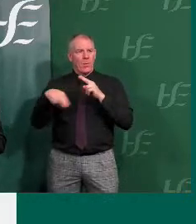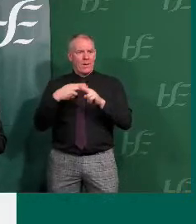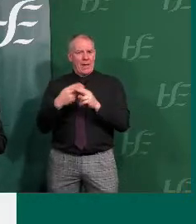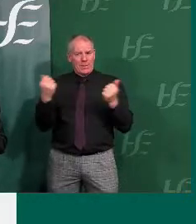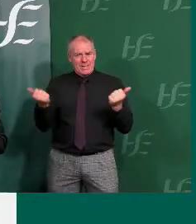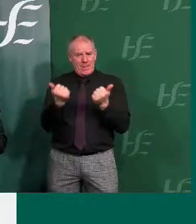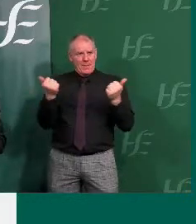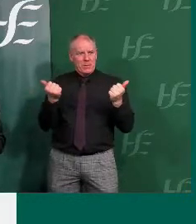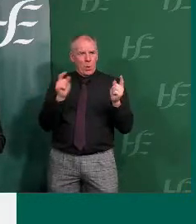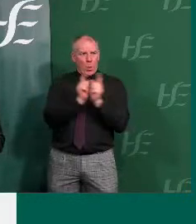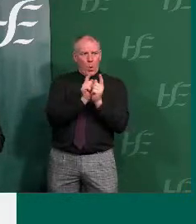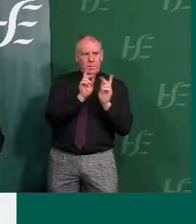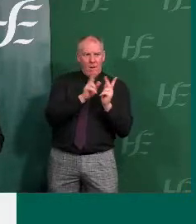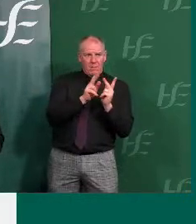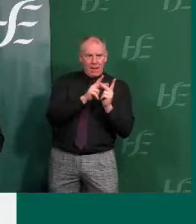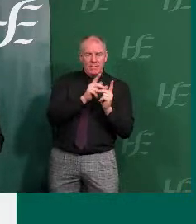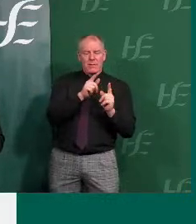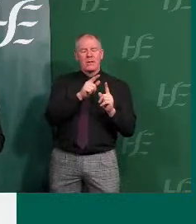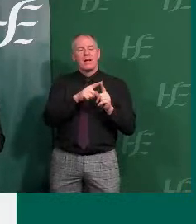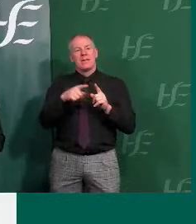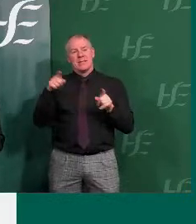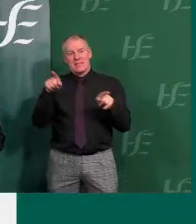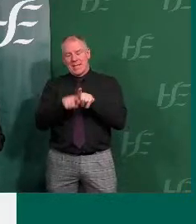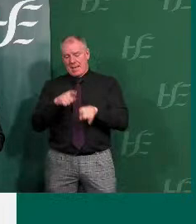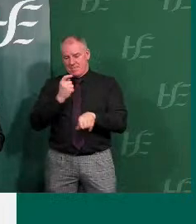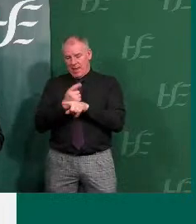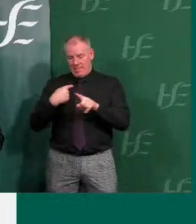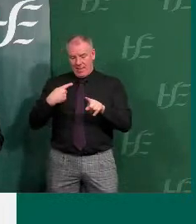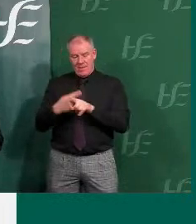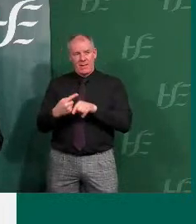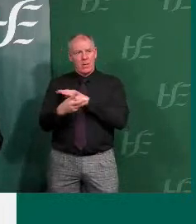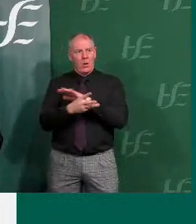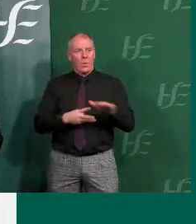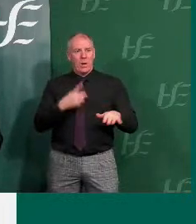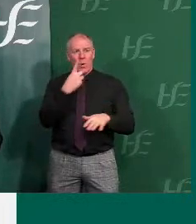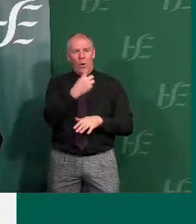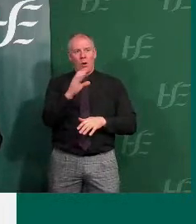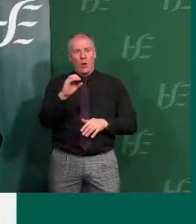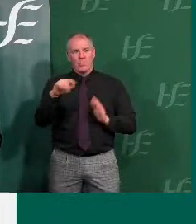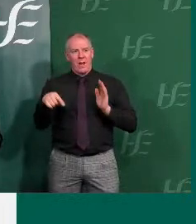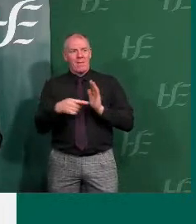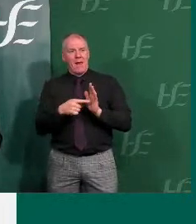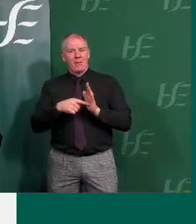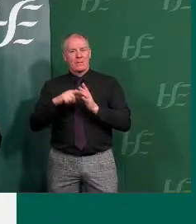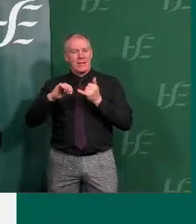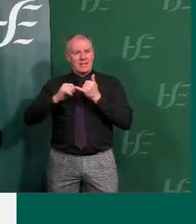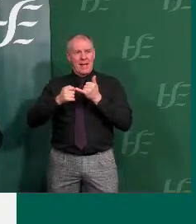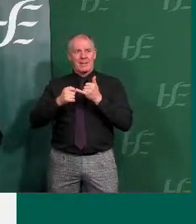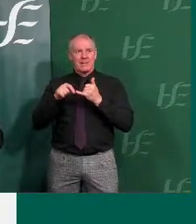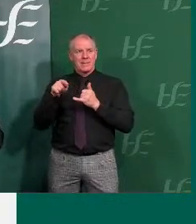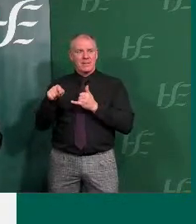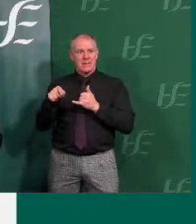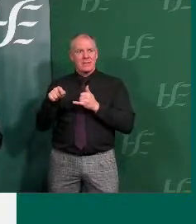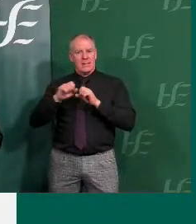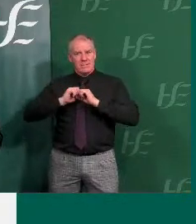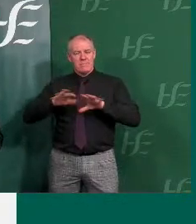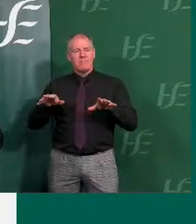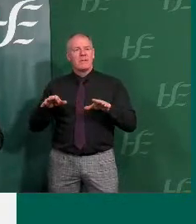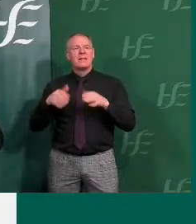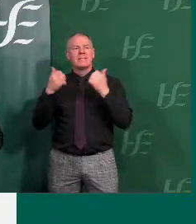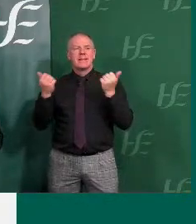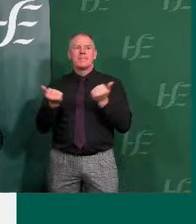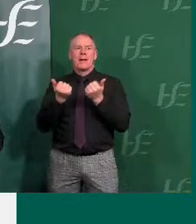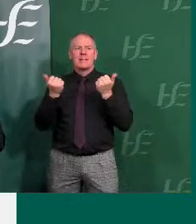close contacts. And indeed, as we're seeing this week alone, almost 100,000 tests distributed for